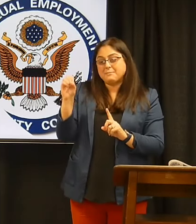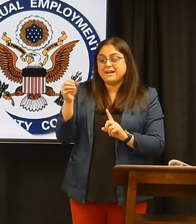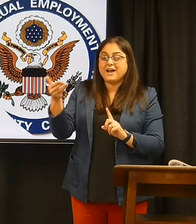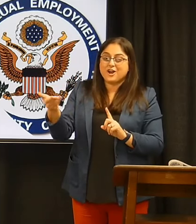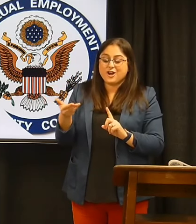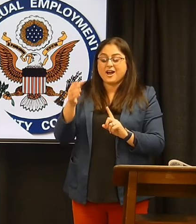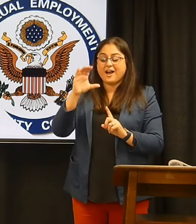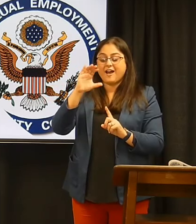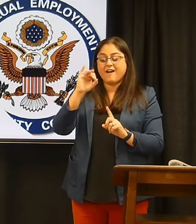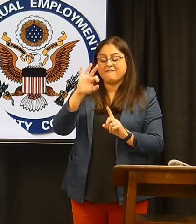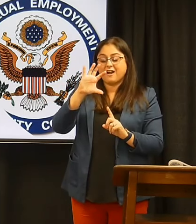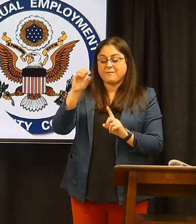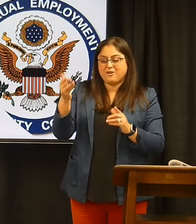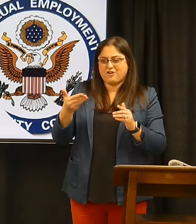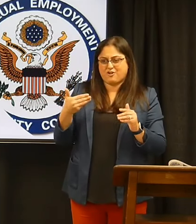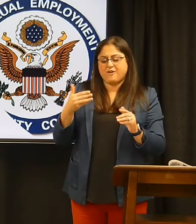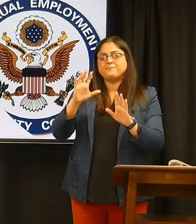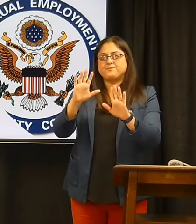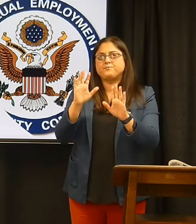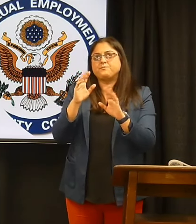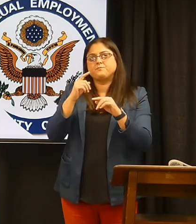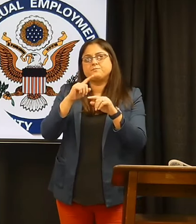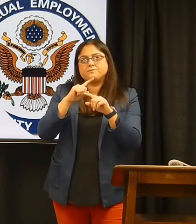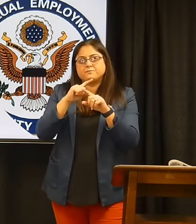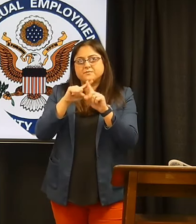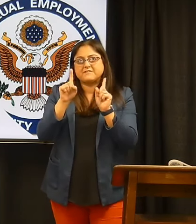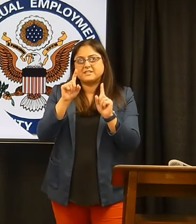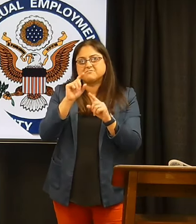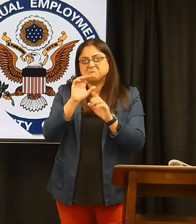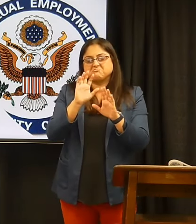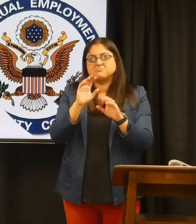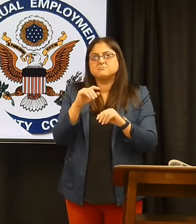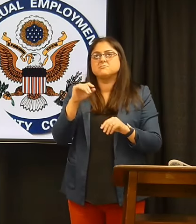If a company, for example, let's see,